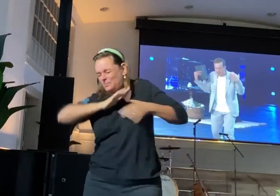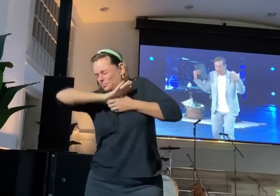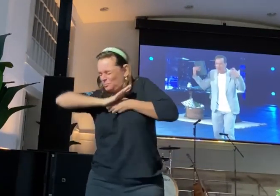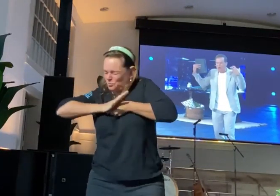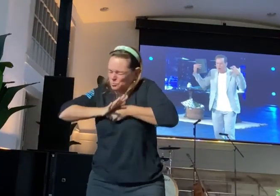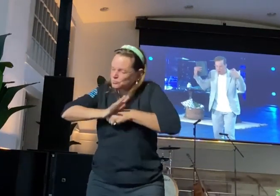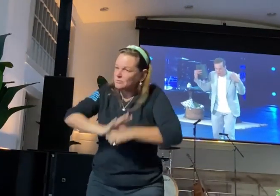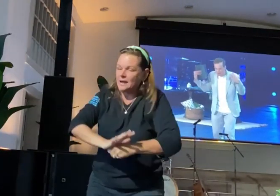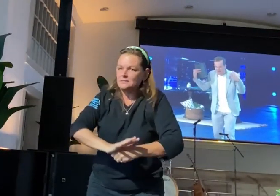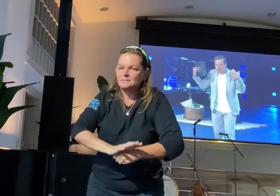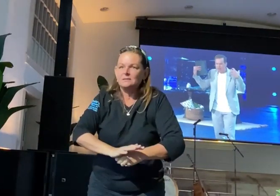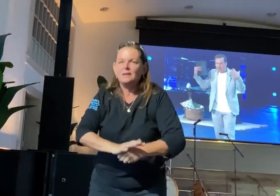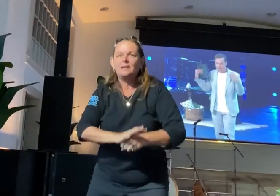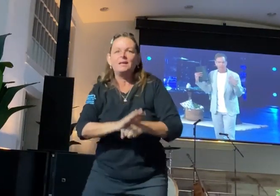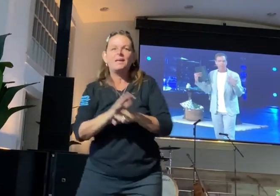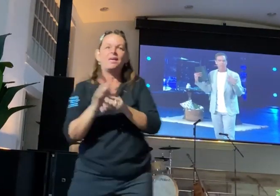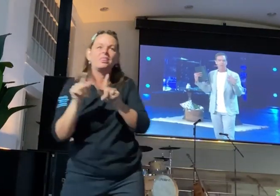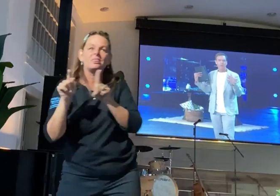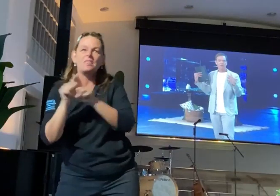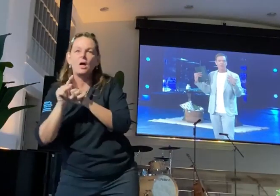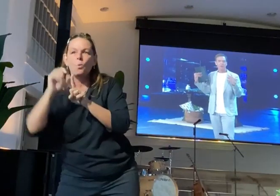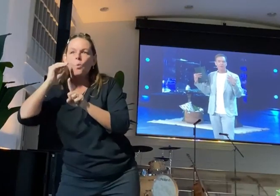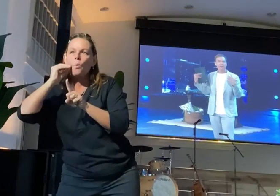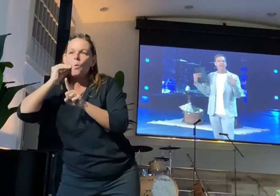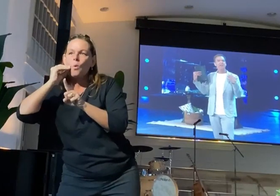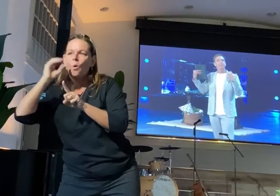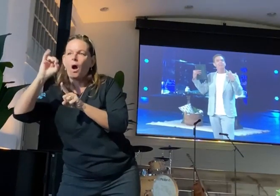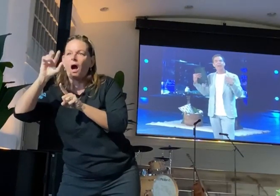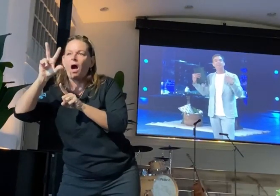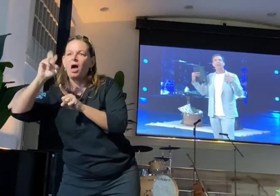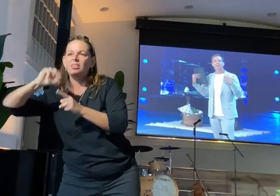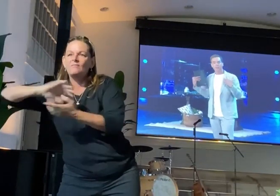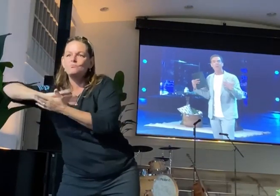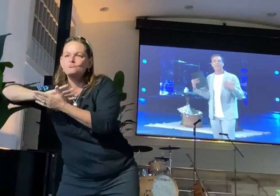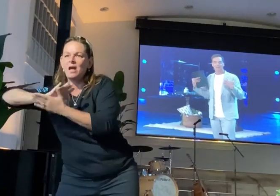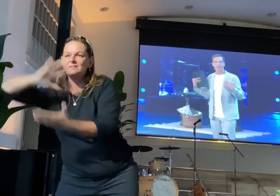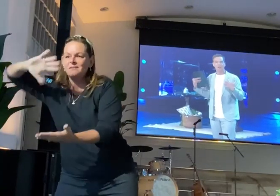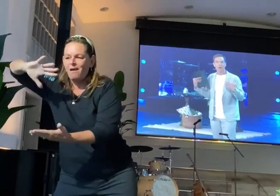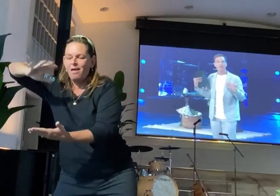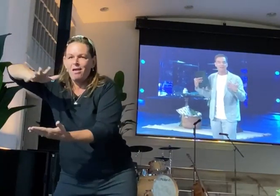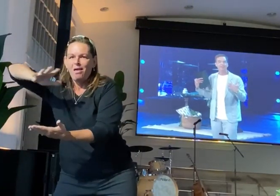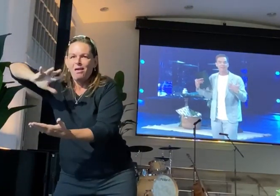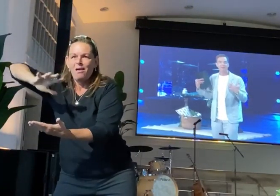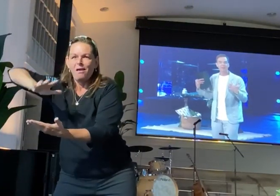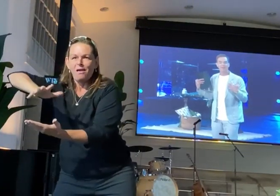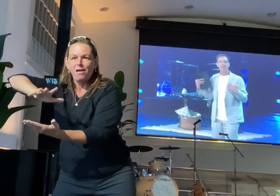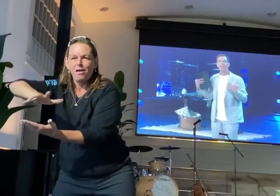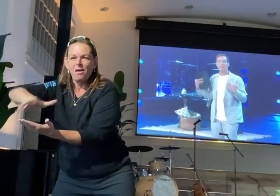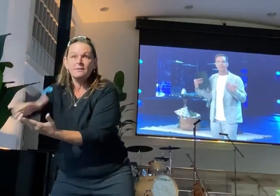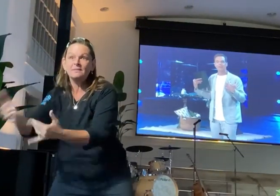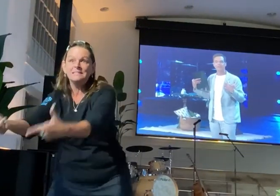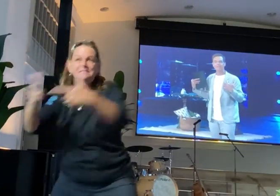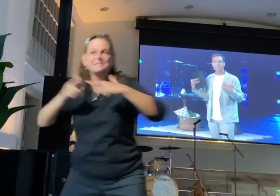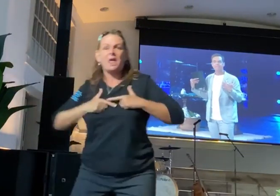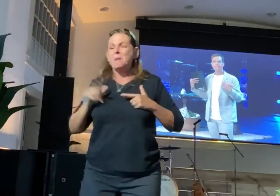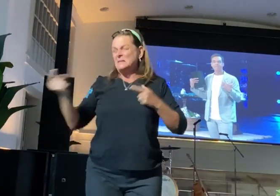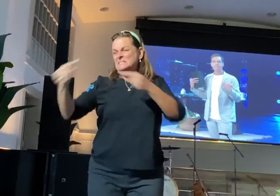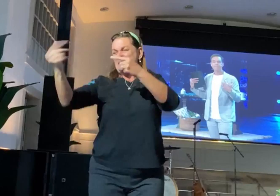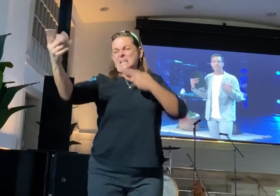press down on him. And he's in the place of the pressing, the Garden of Gethsemane, when this